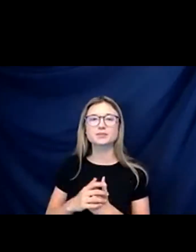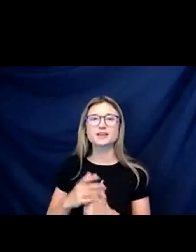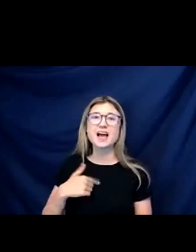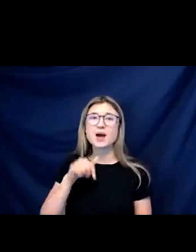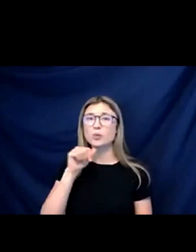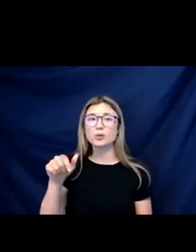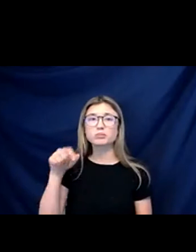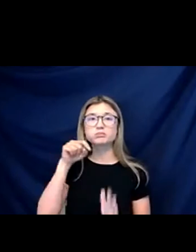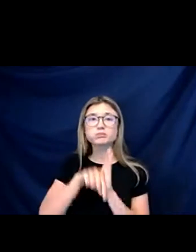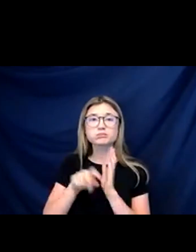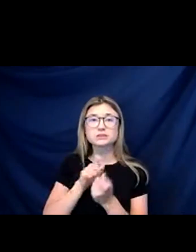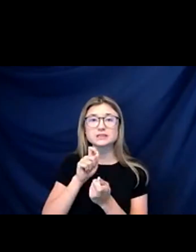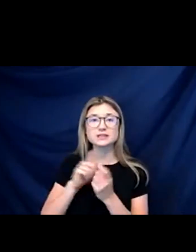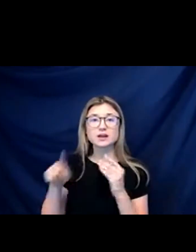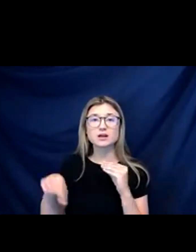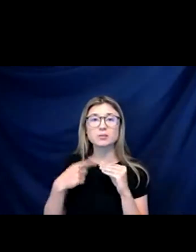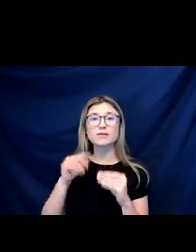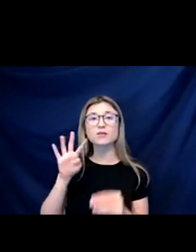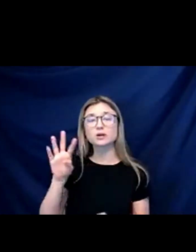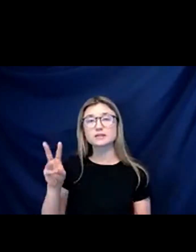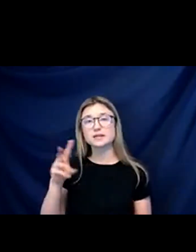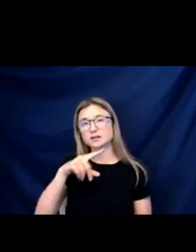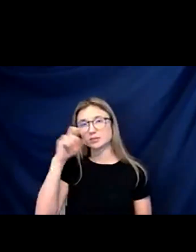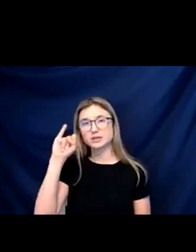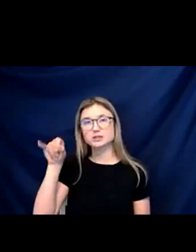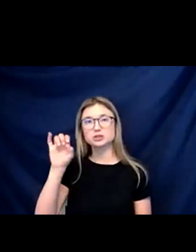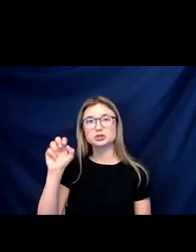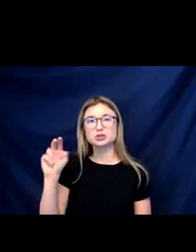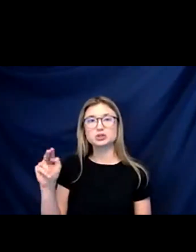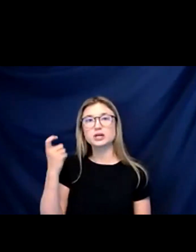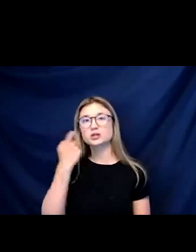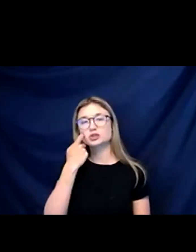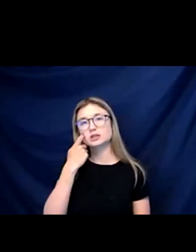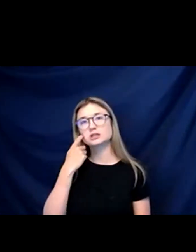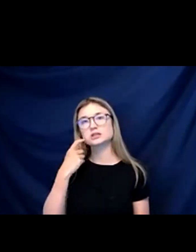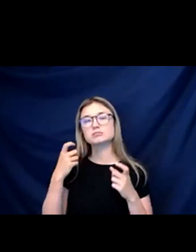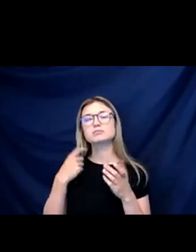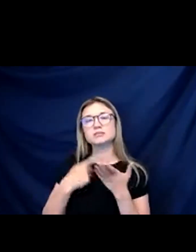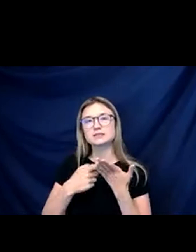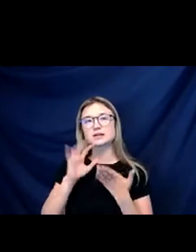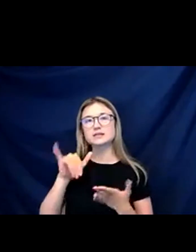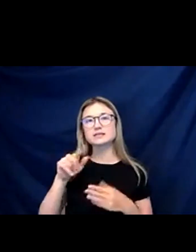detail on House Bill 446 because Jim was just talking about that with the ADA coordinator.